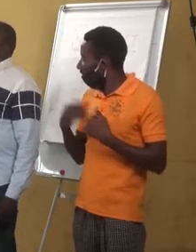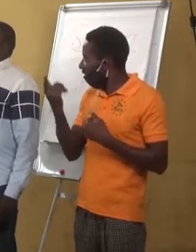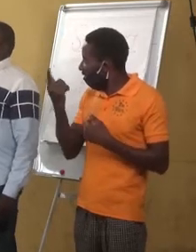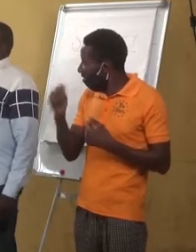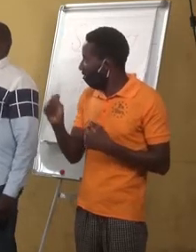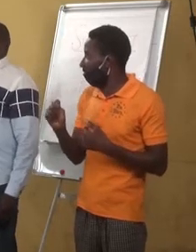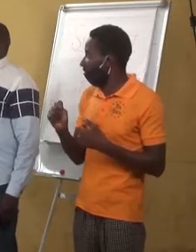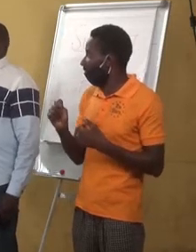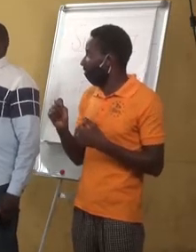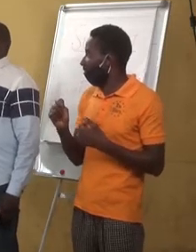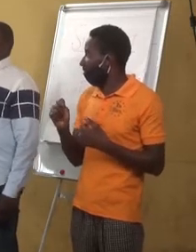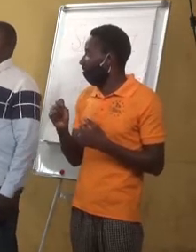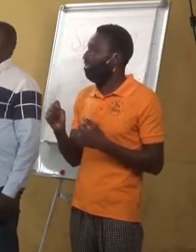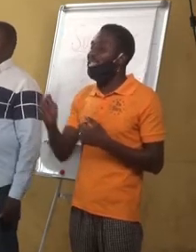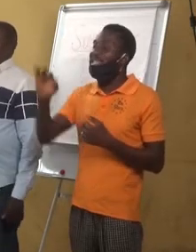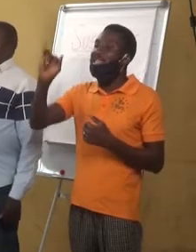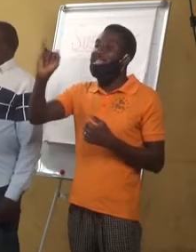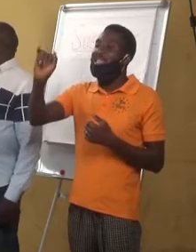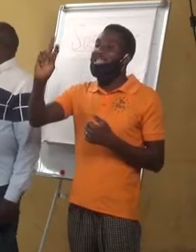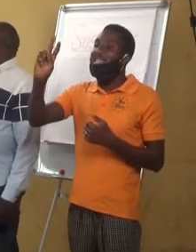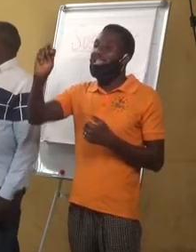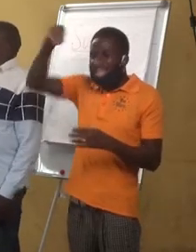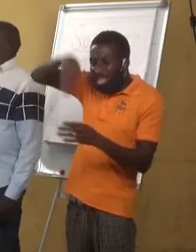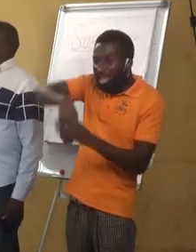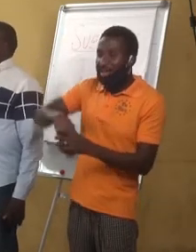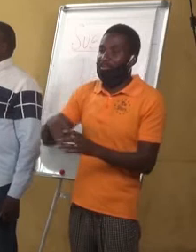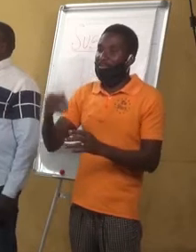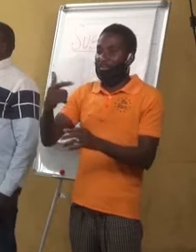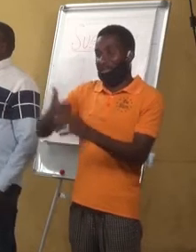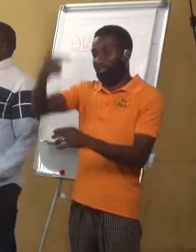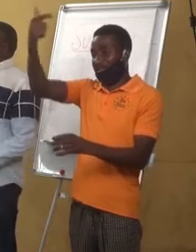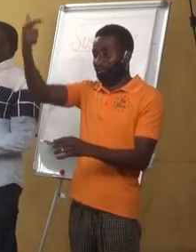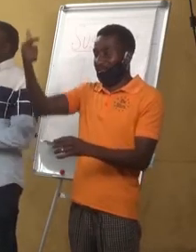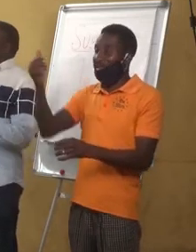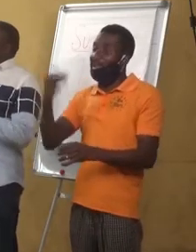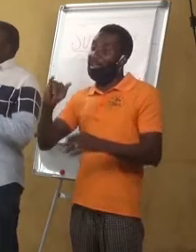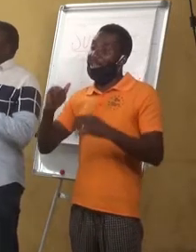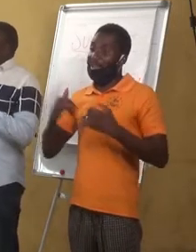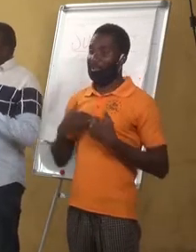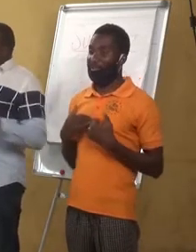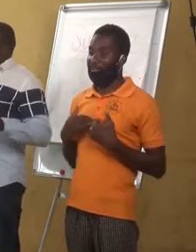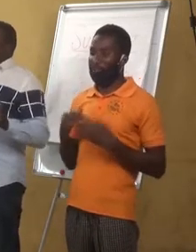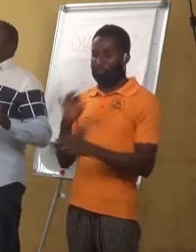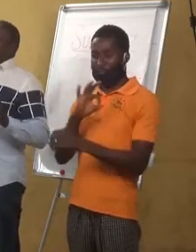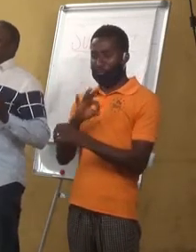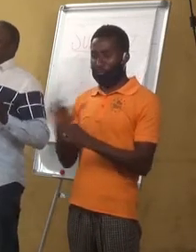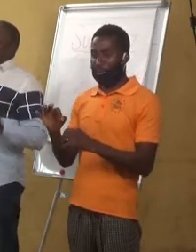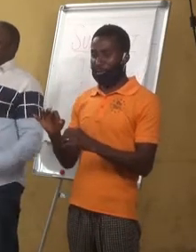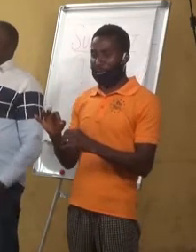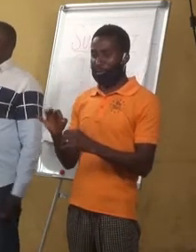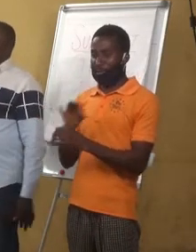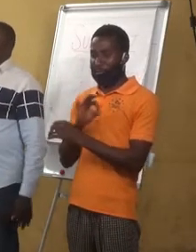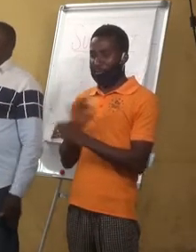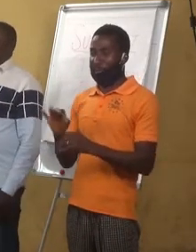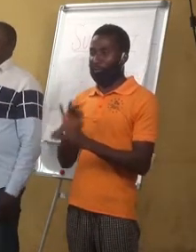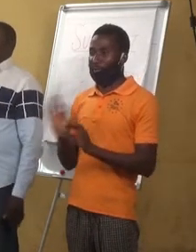The inert gases. These inert gases, they have fully filled valence